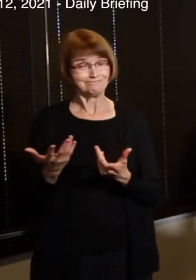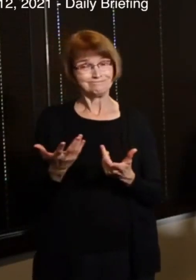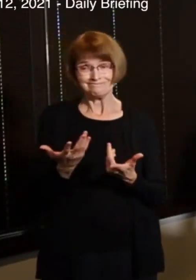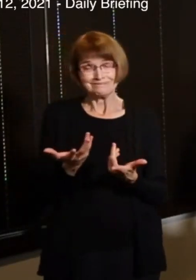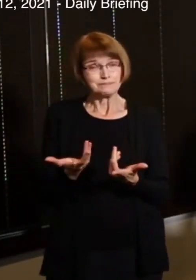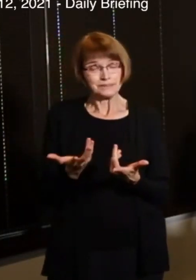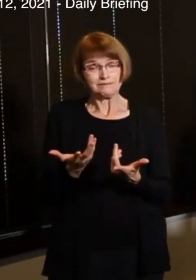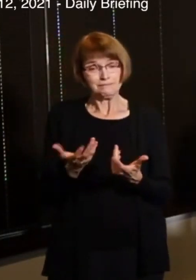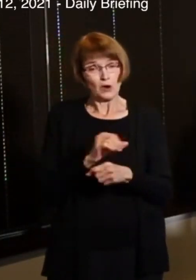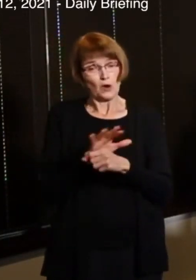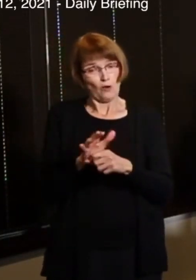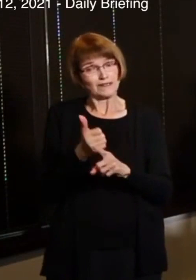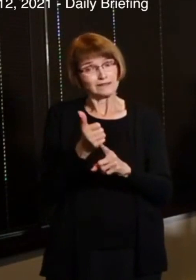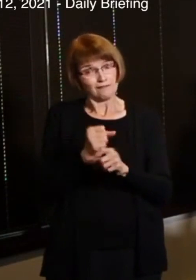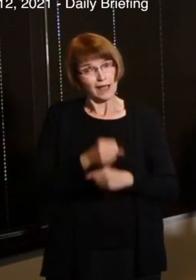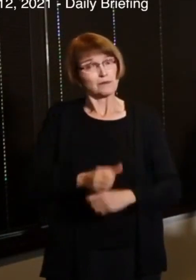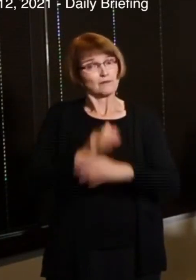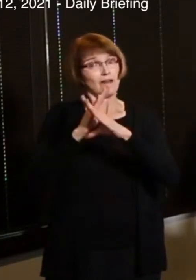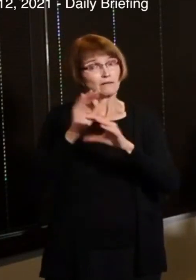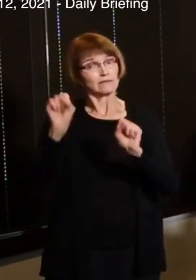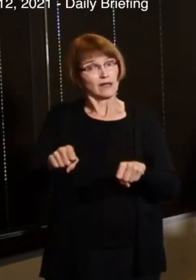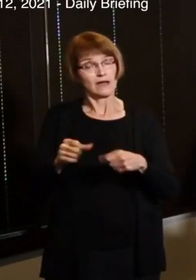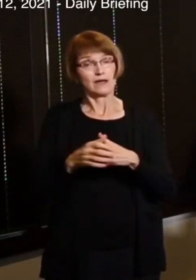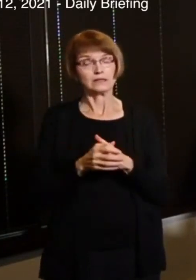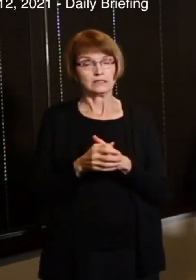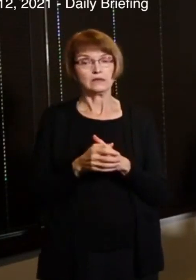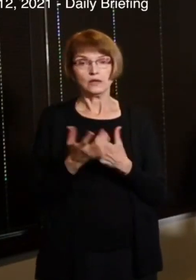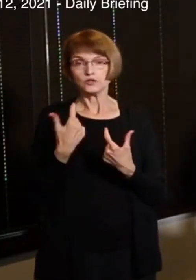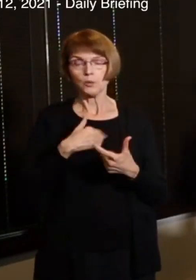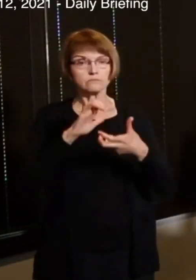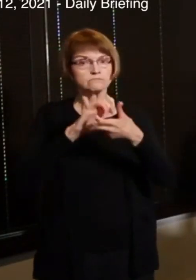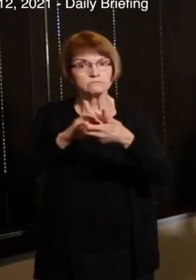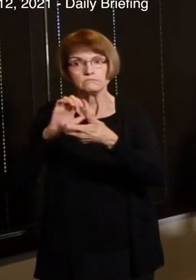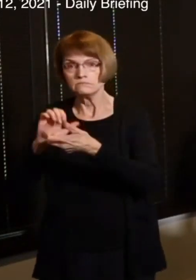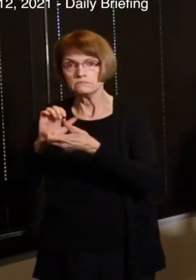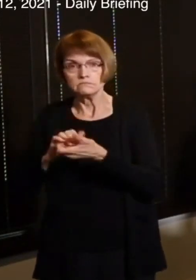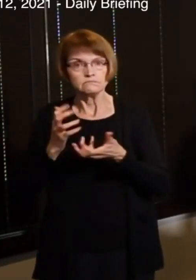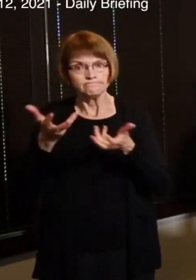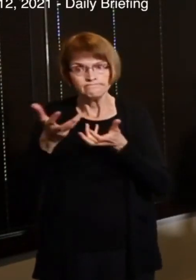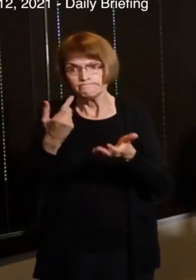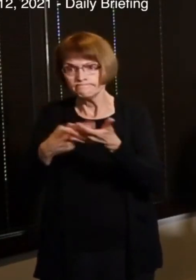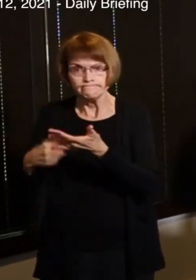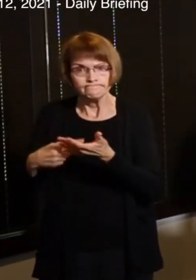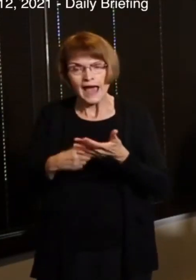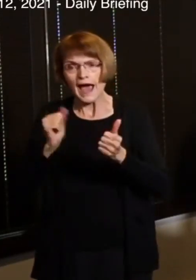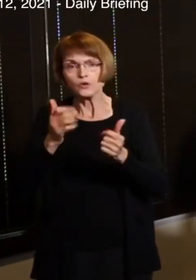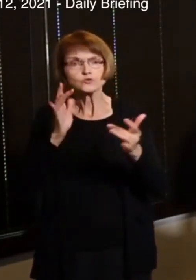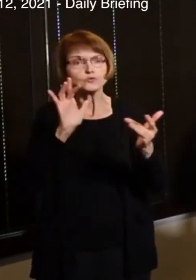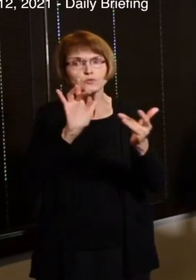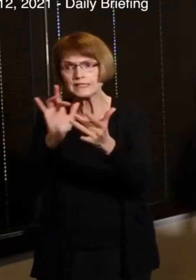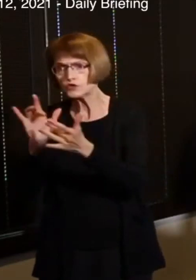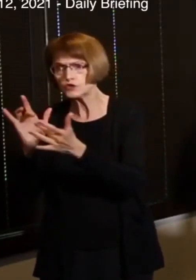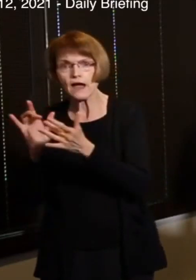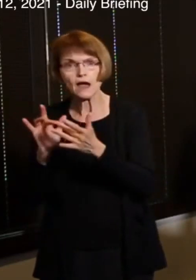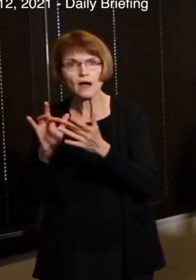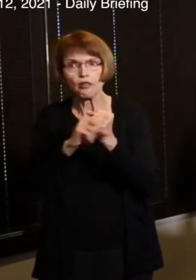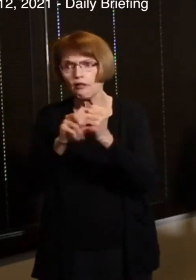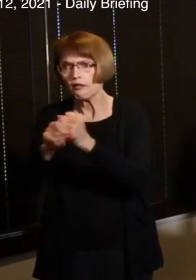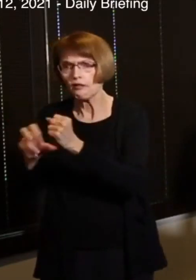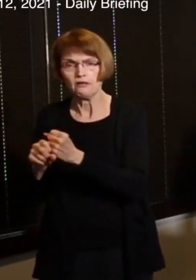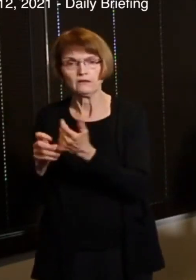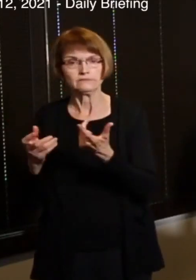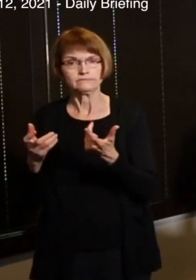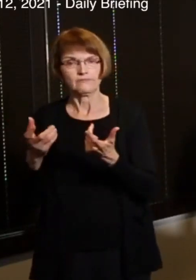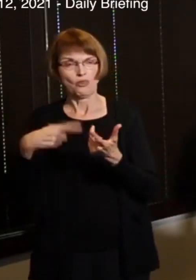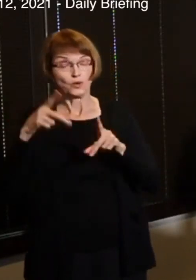disease. And so that's why we're working with multiple different partners to figure out how we can reach out to those in the community that are